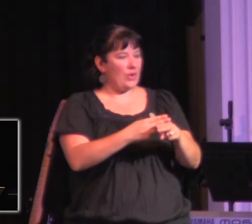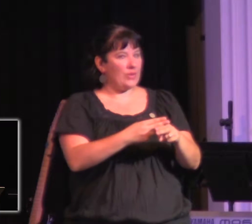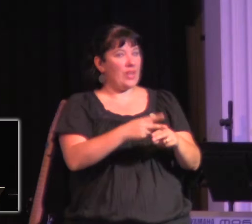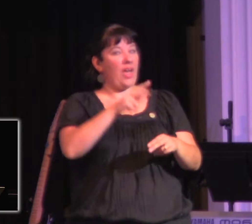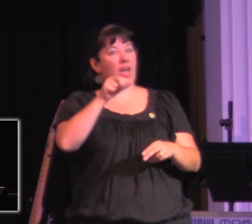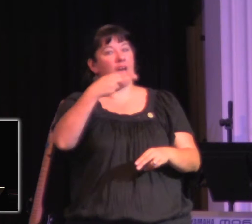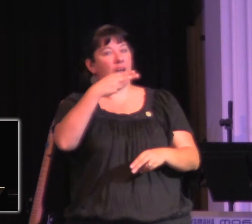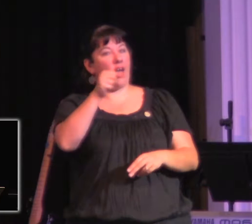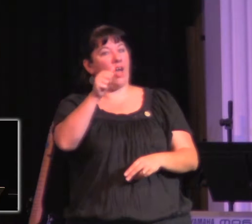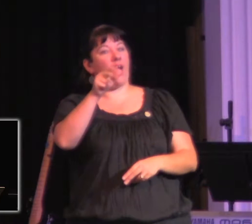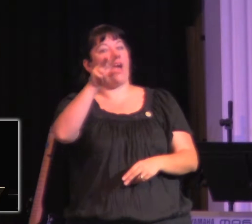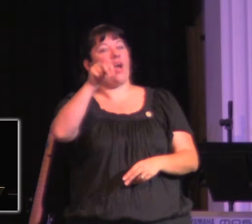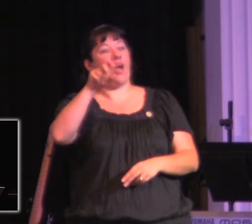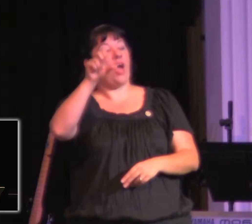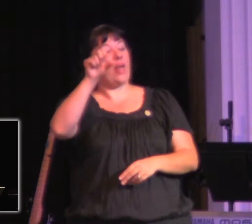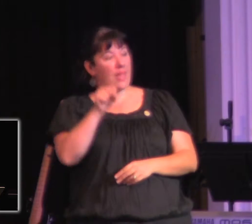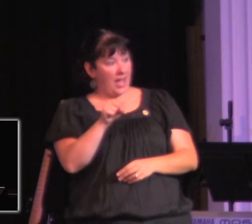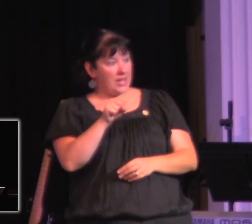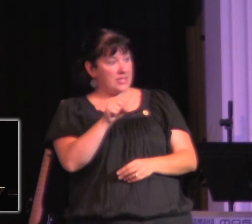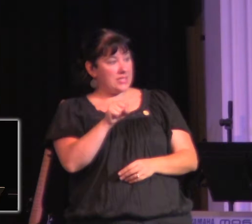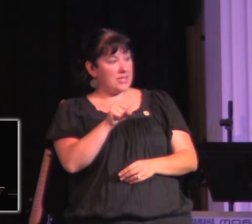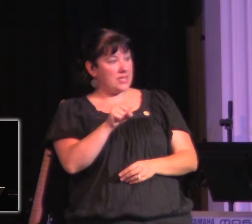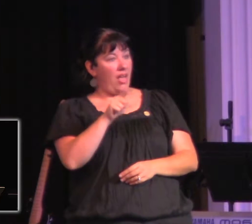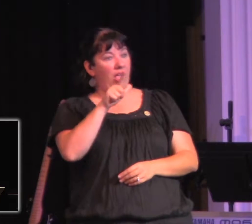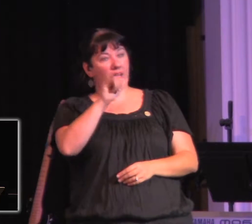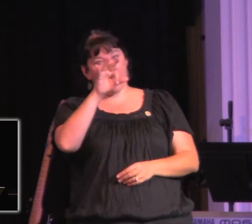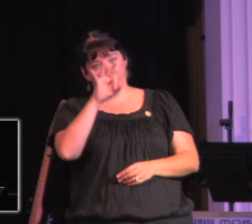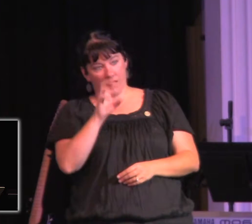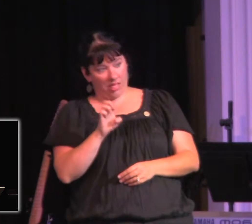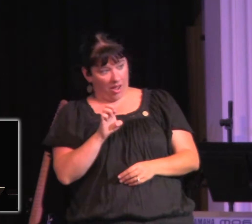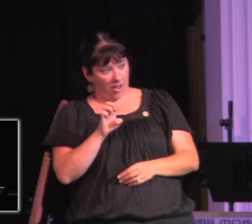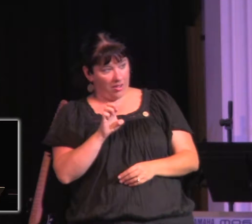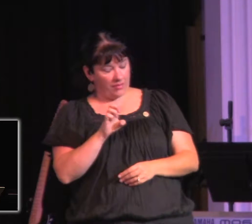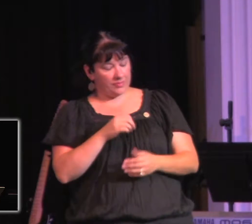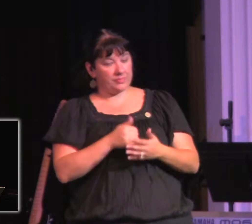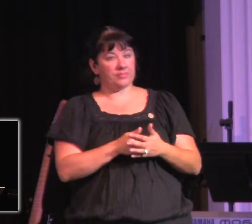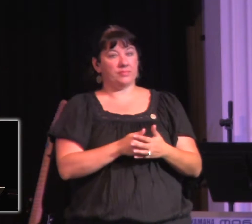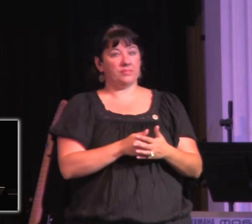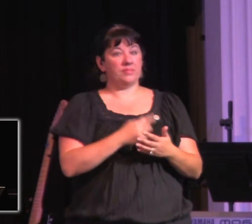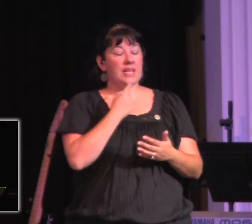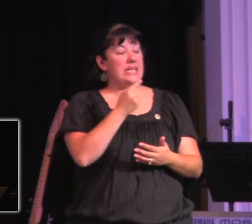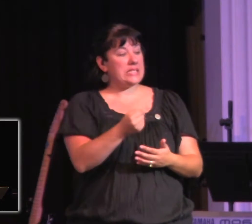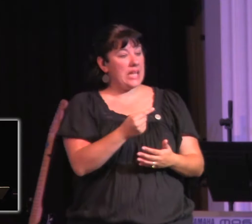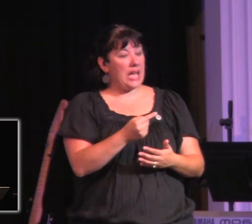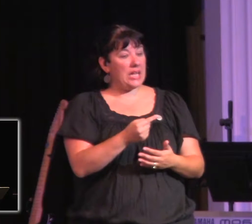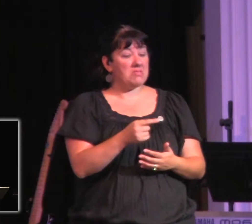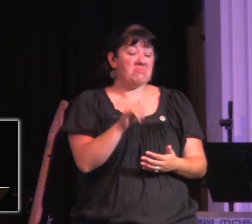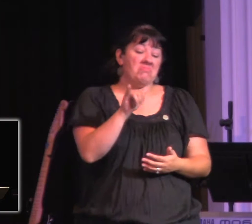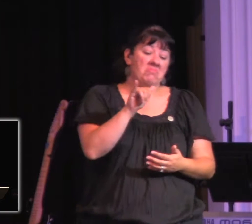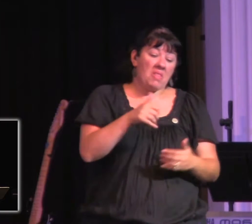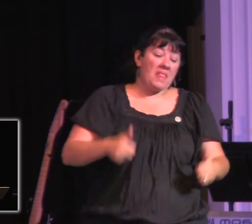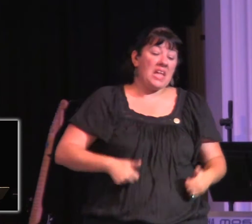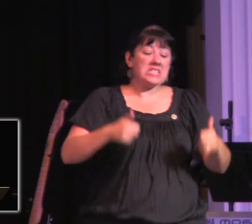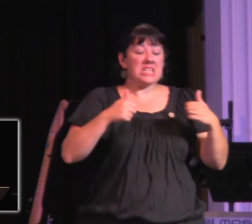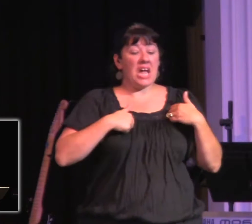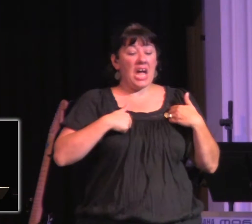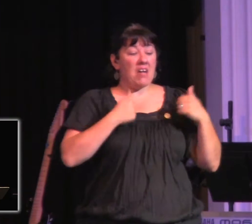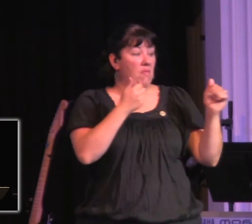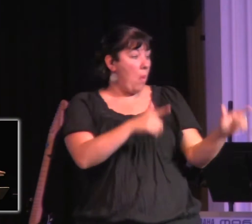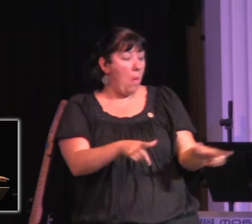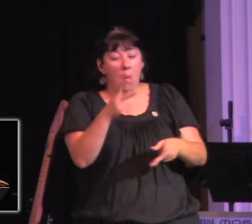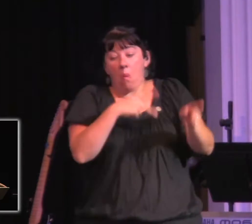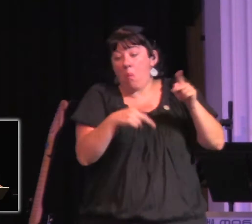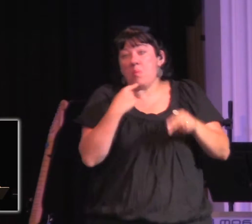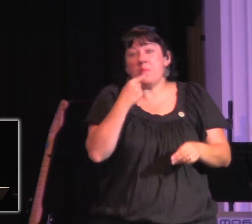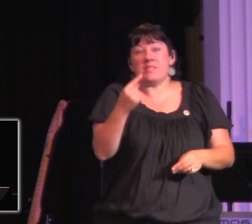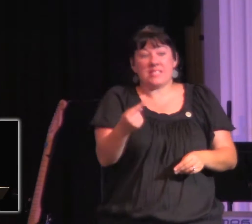that, something like this. That's life. That's what all the people say. You're riding high in April, and you